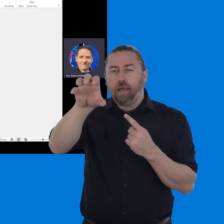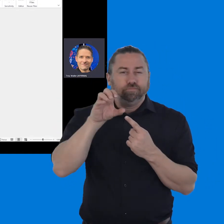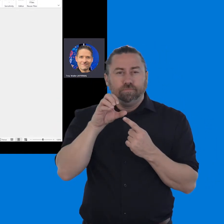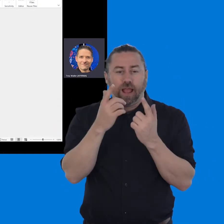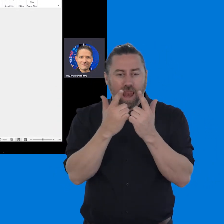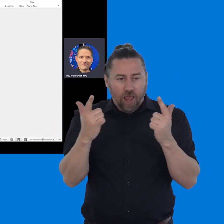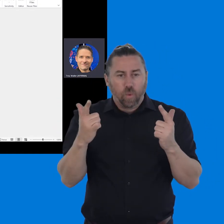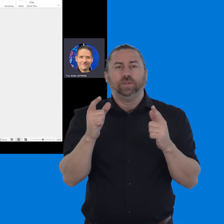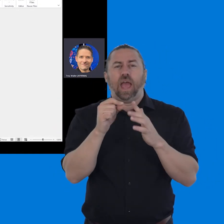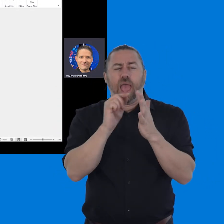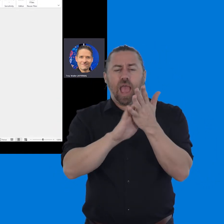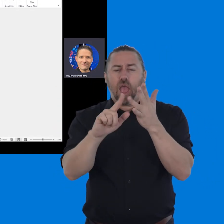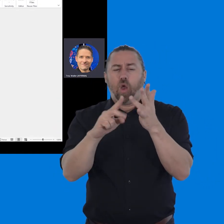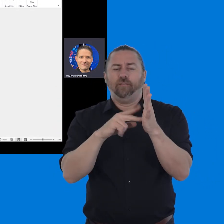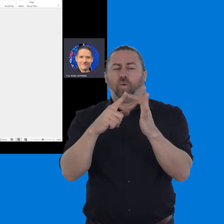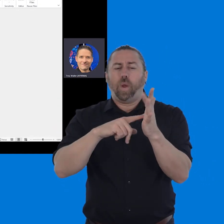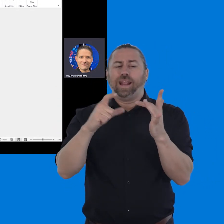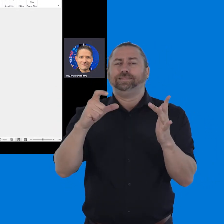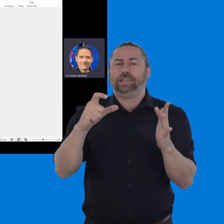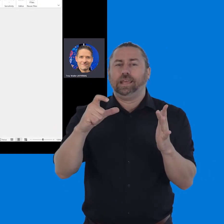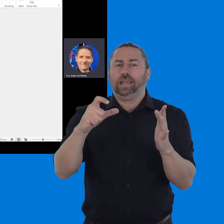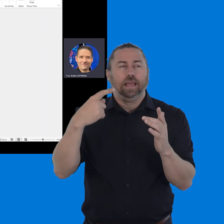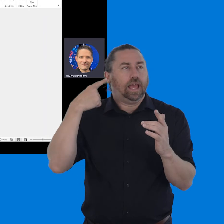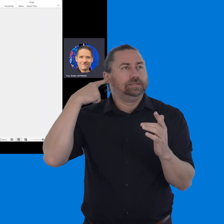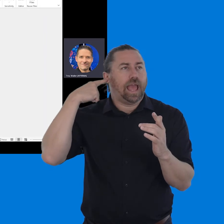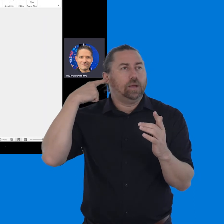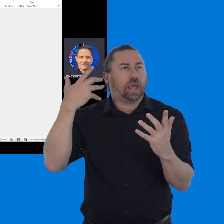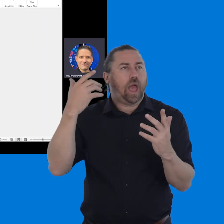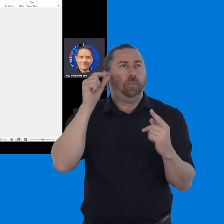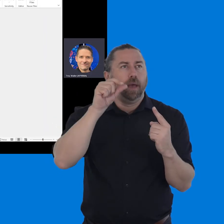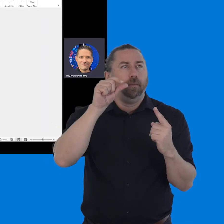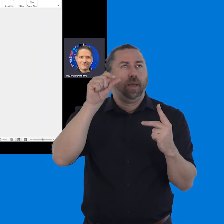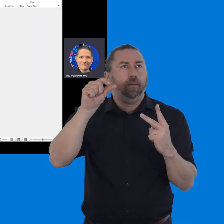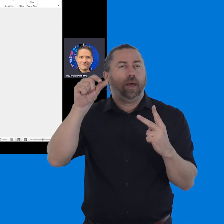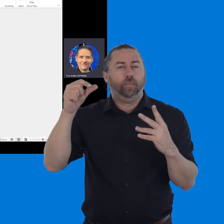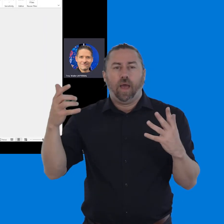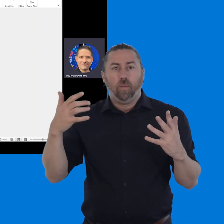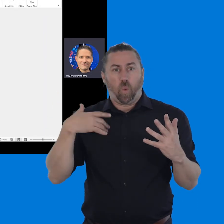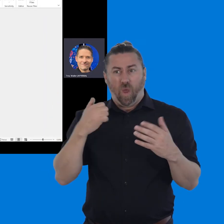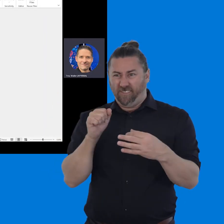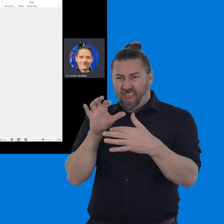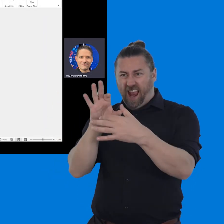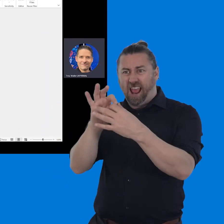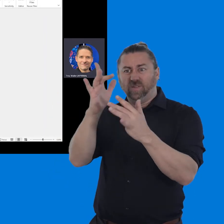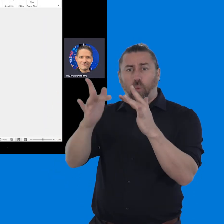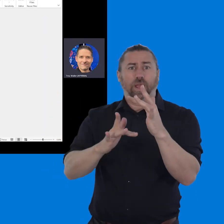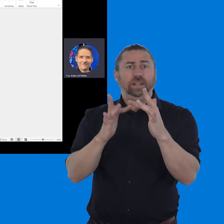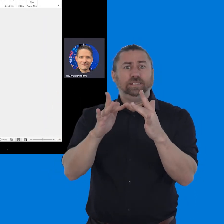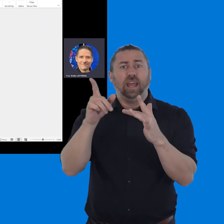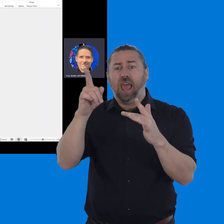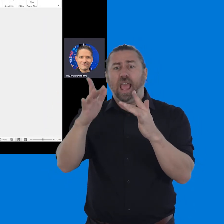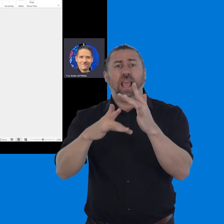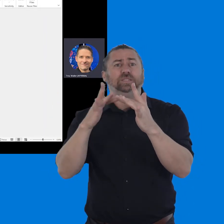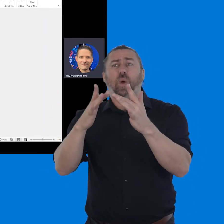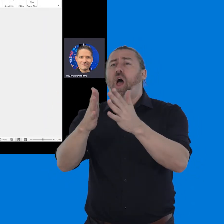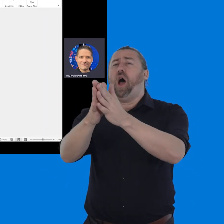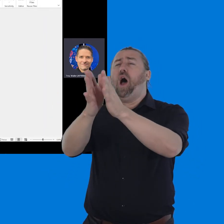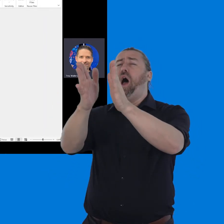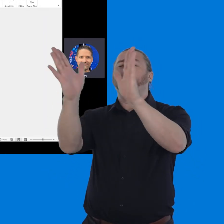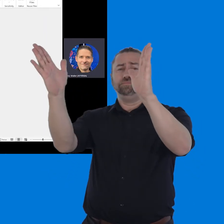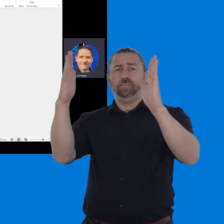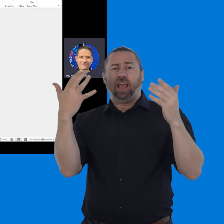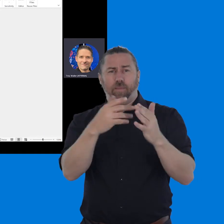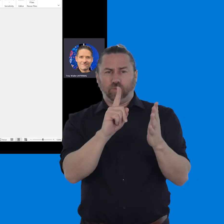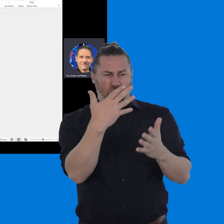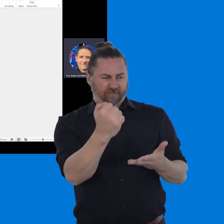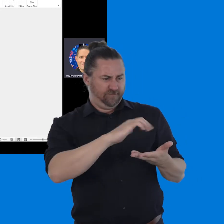phonetic spelling component that gives us better suggestions. So what I'm saying is, because we're using the power of the internet to connect to much more than stored on your